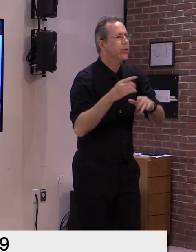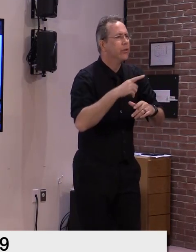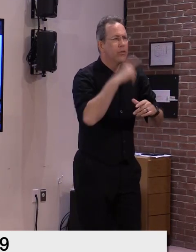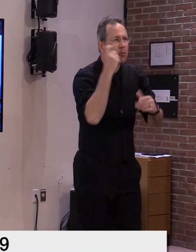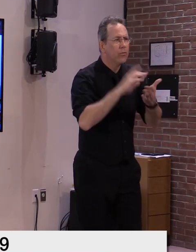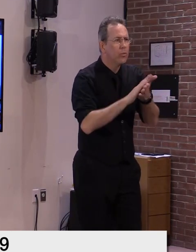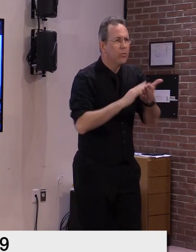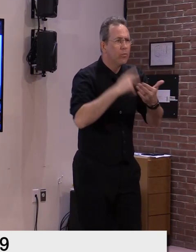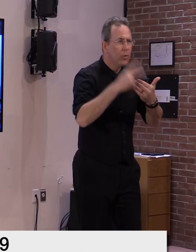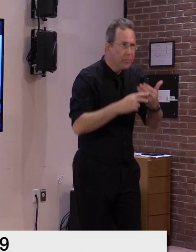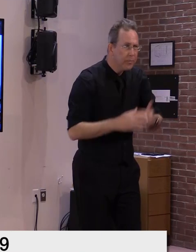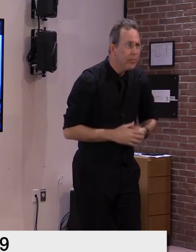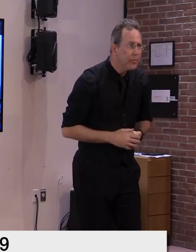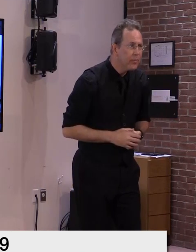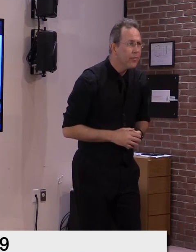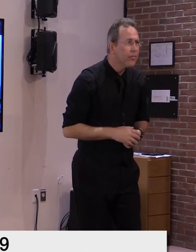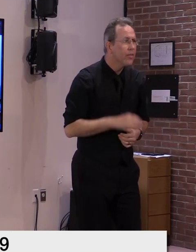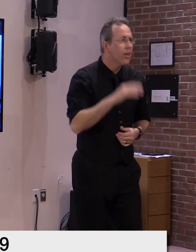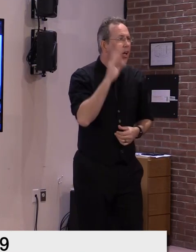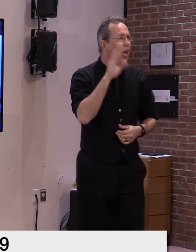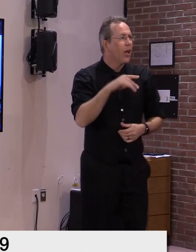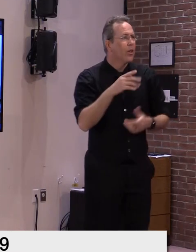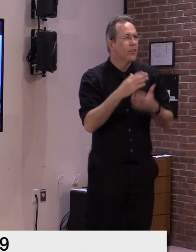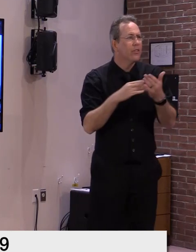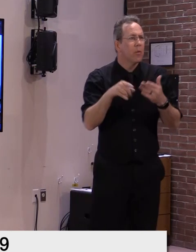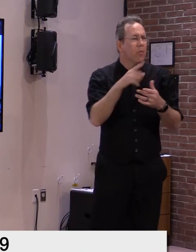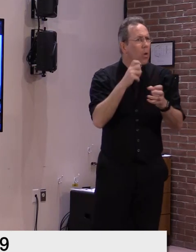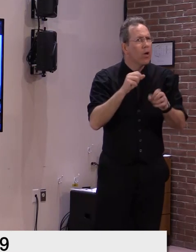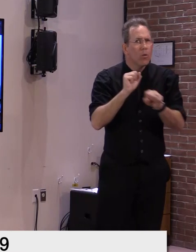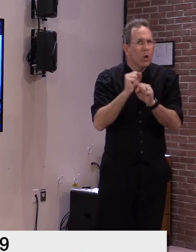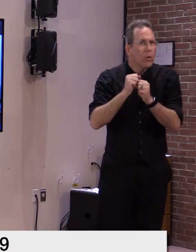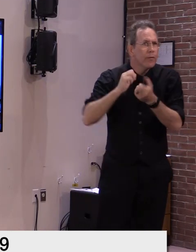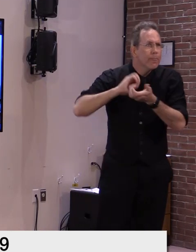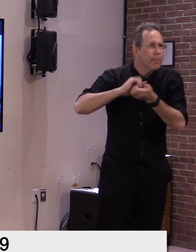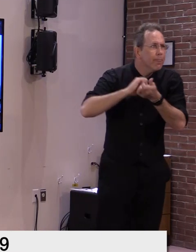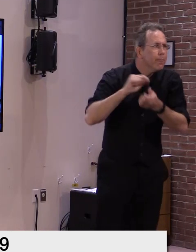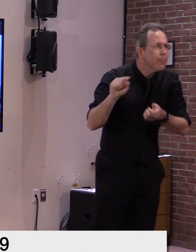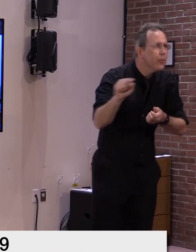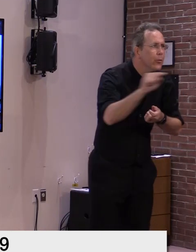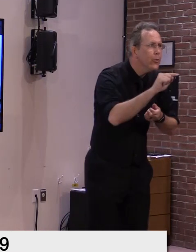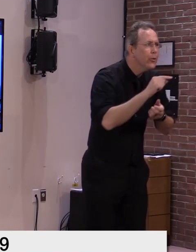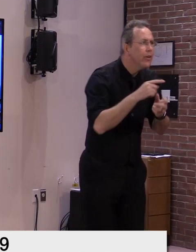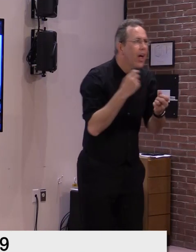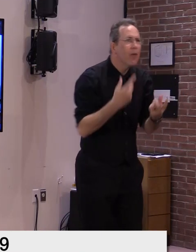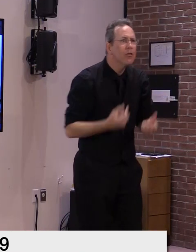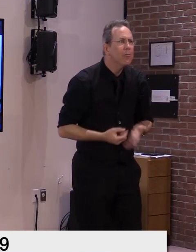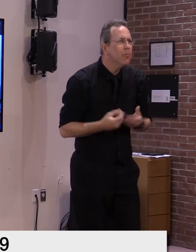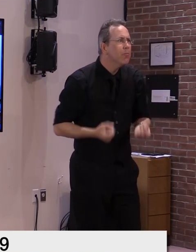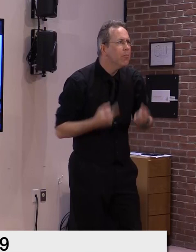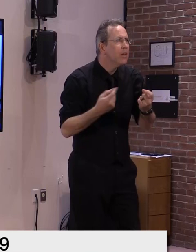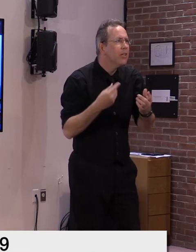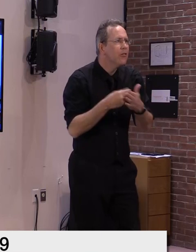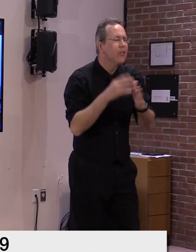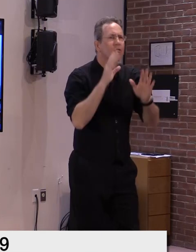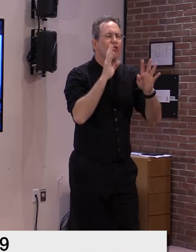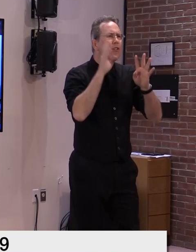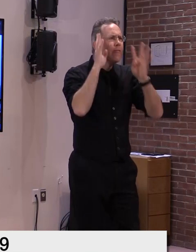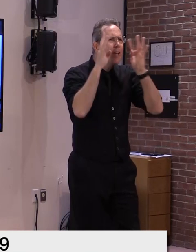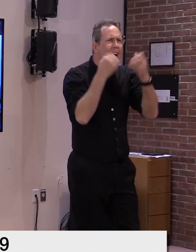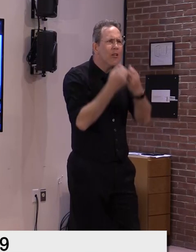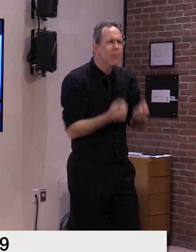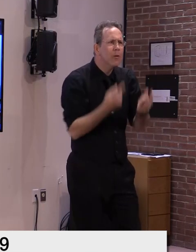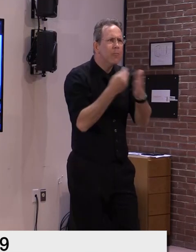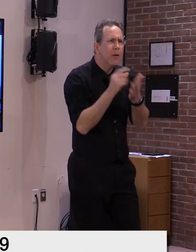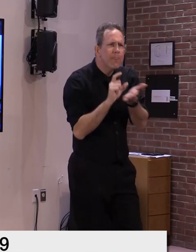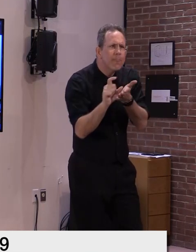working with the governor and the legislation to make sure that we spend it in the most imaginative, creative, and cost-effective way possible. Now, what do we want to